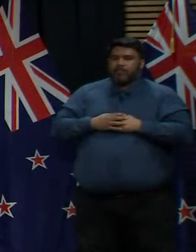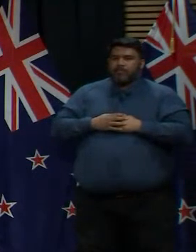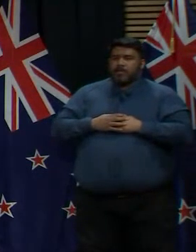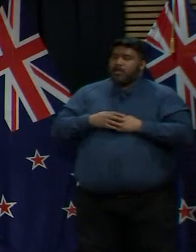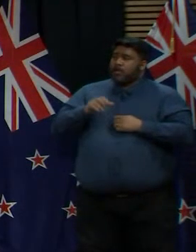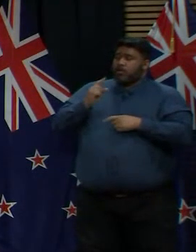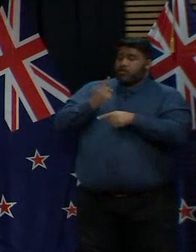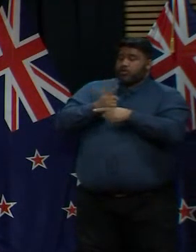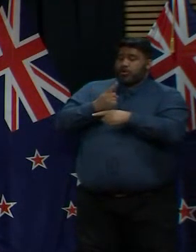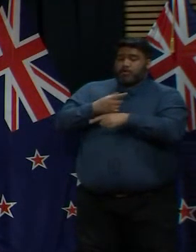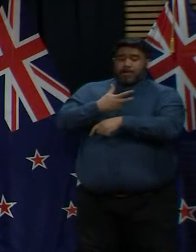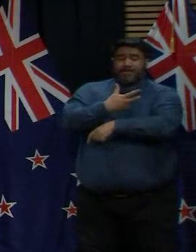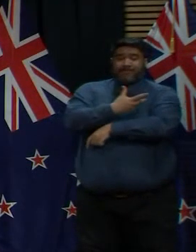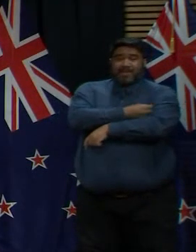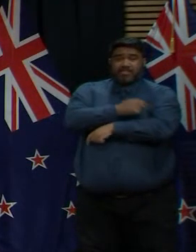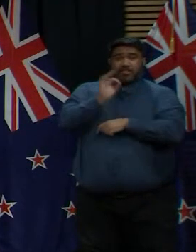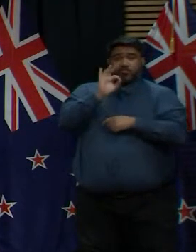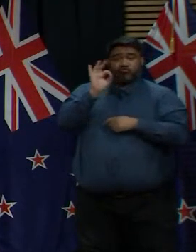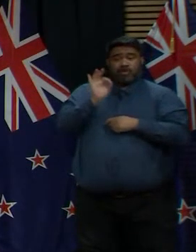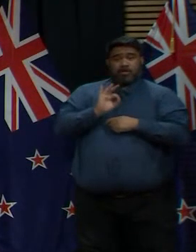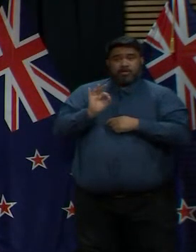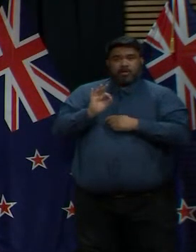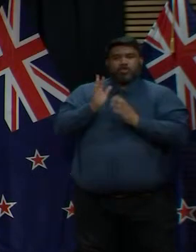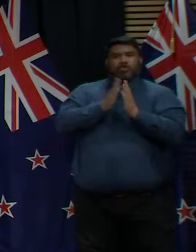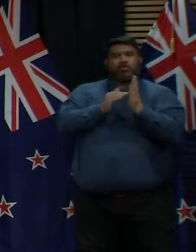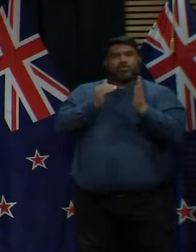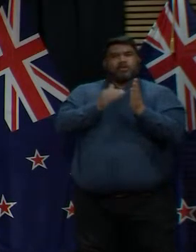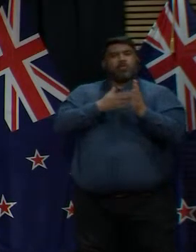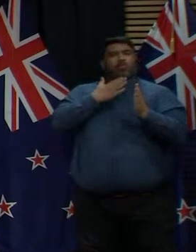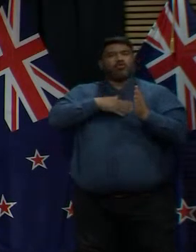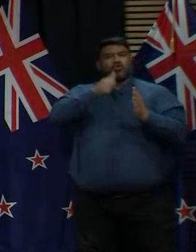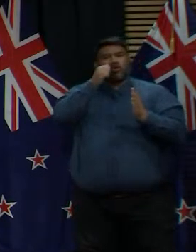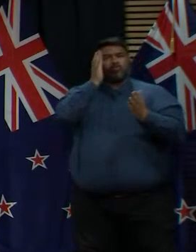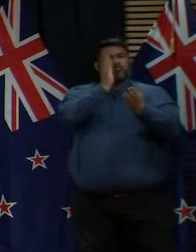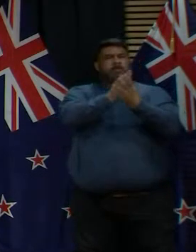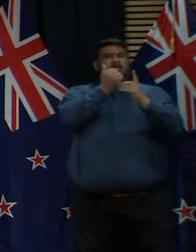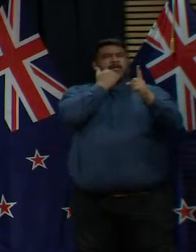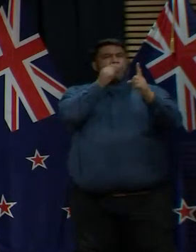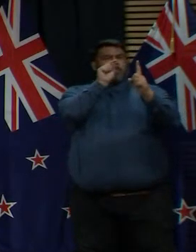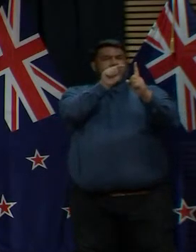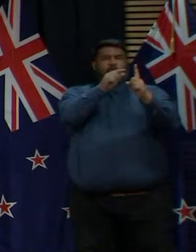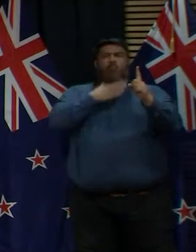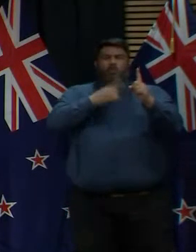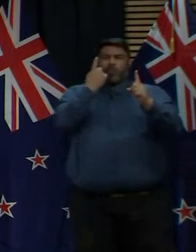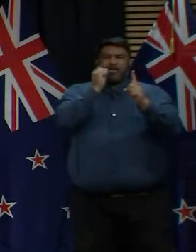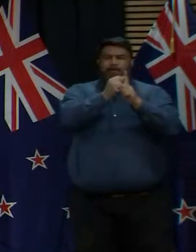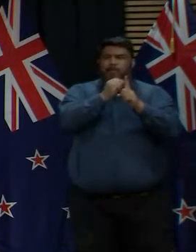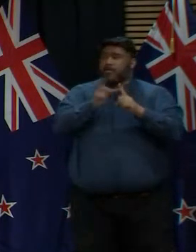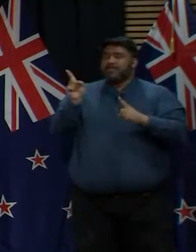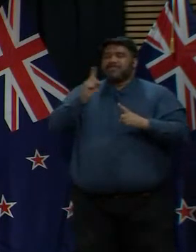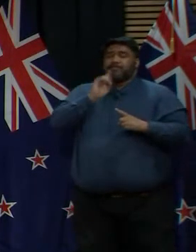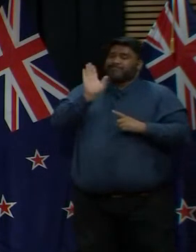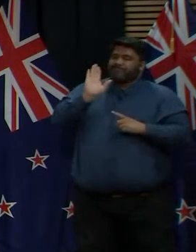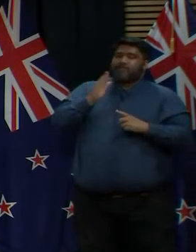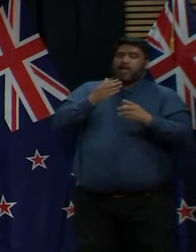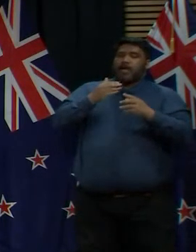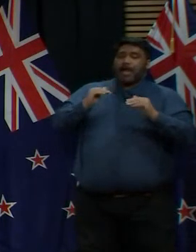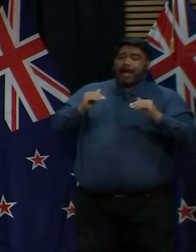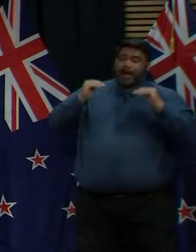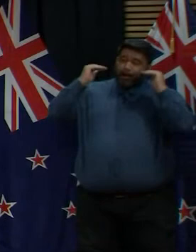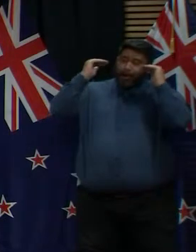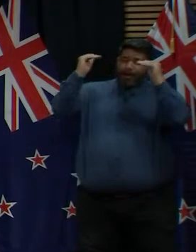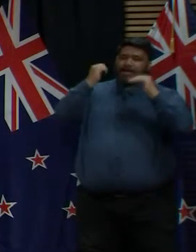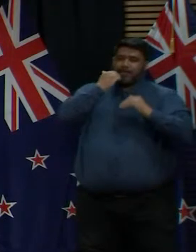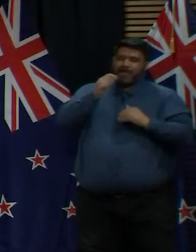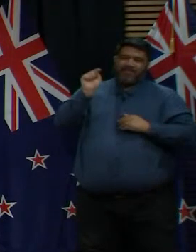vaccination rates, New Zealanders want something to aim for. What is our vaccination rate? High. You can see the highest